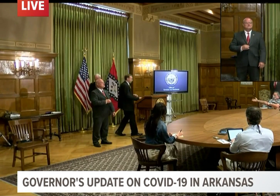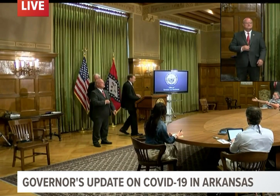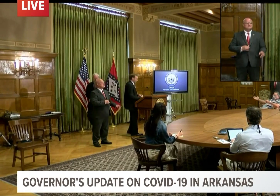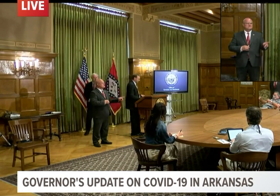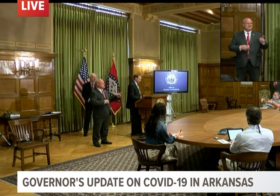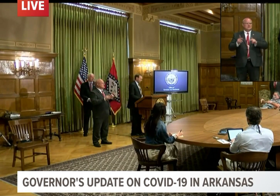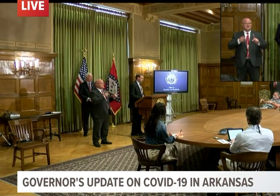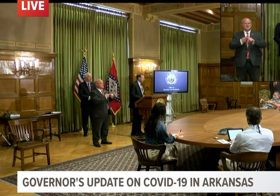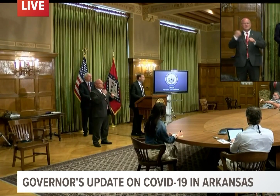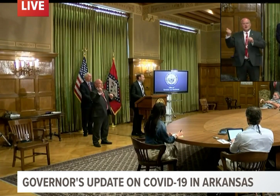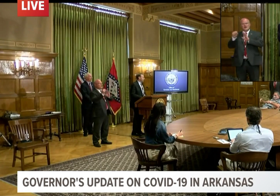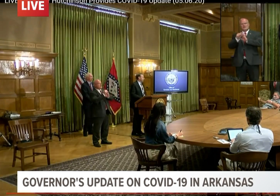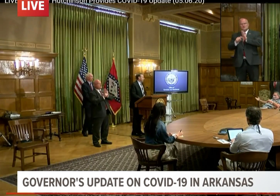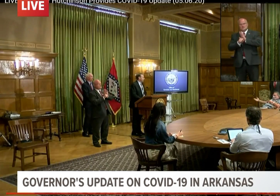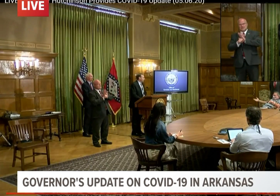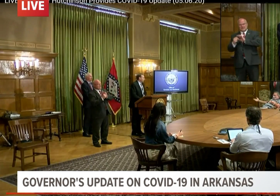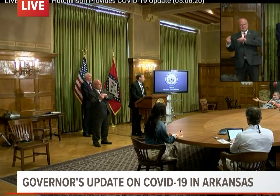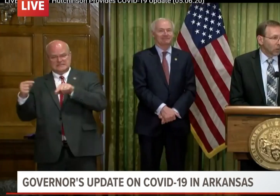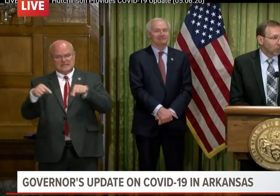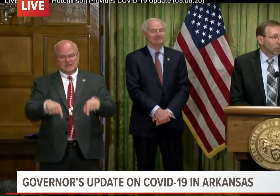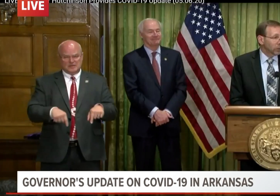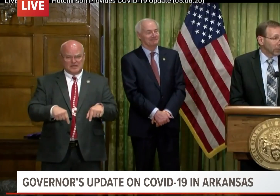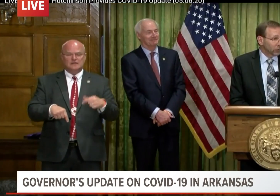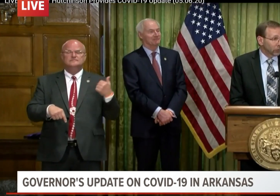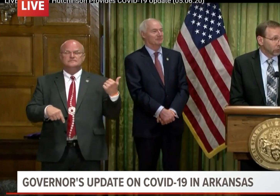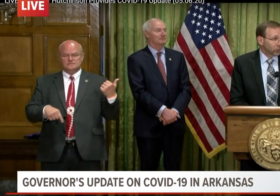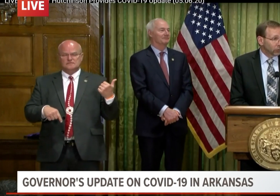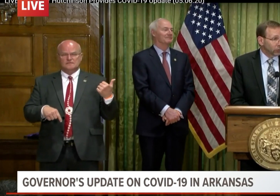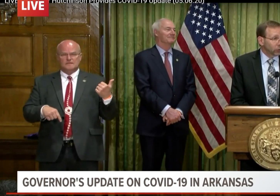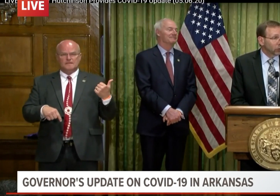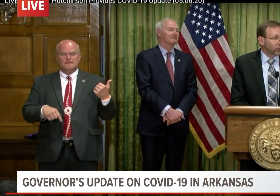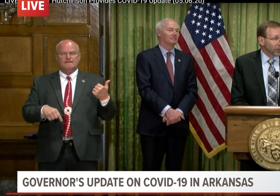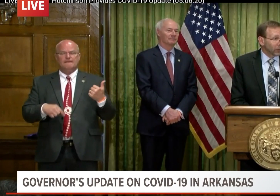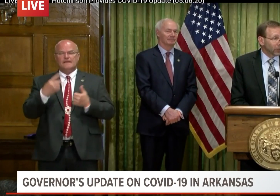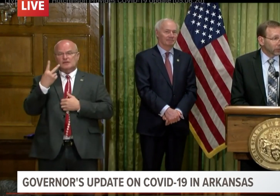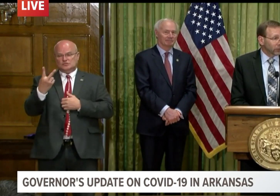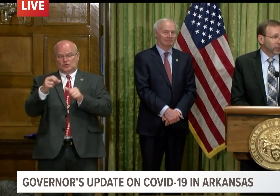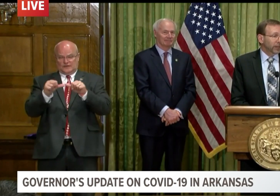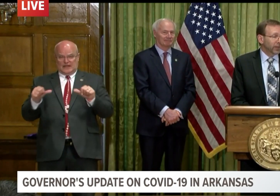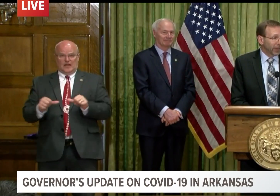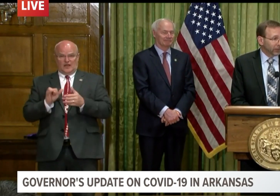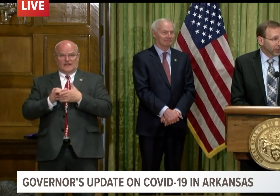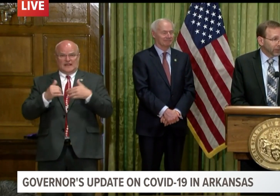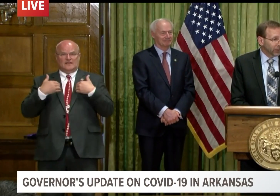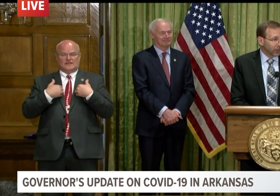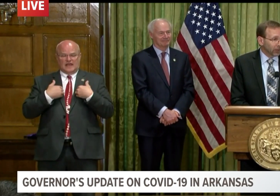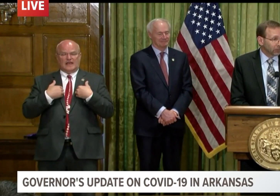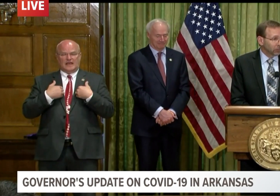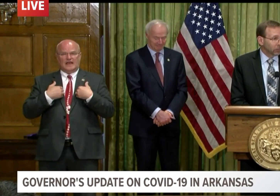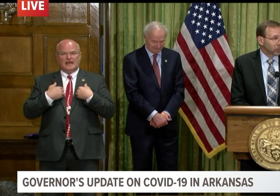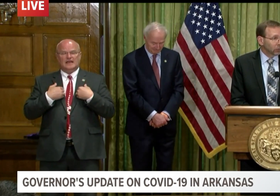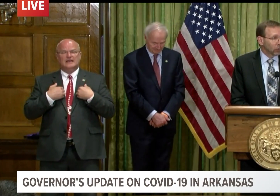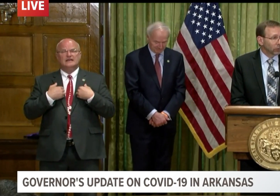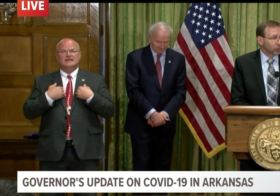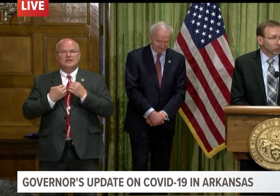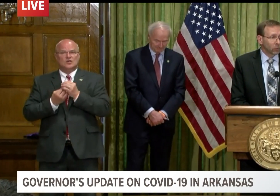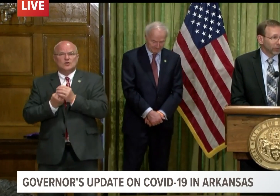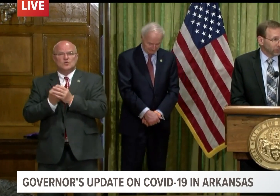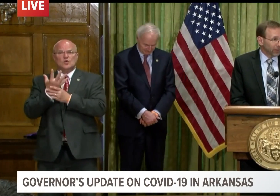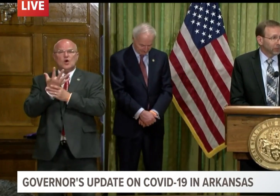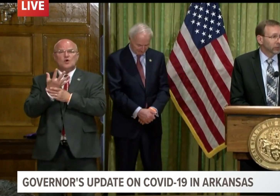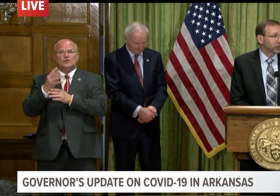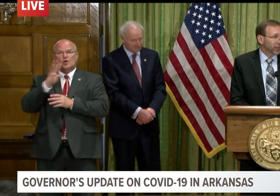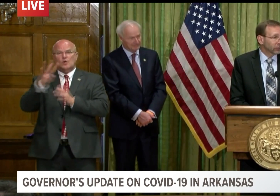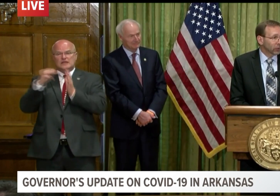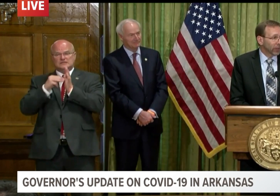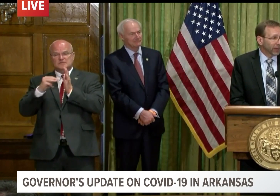People from other states affecting us? Two of the areas that have had growth are